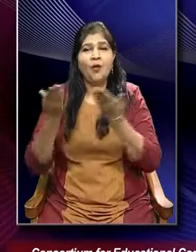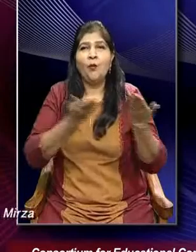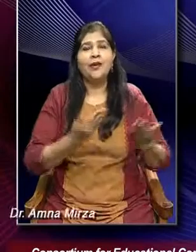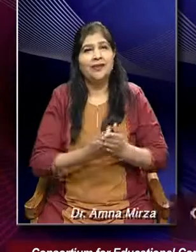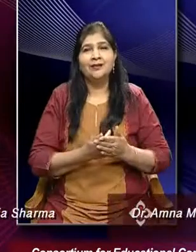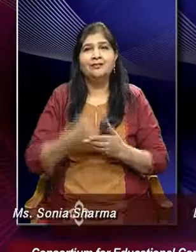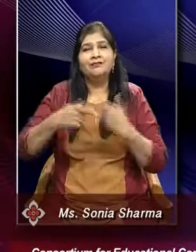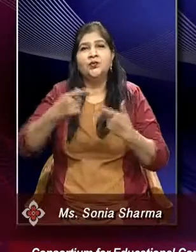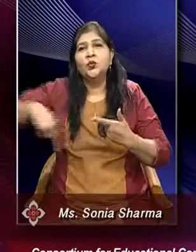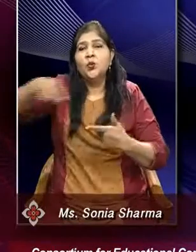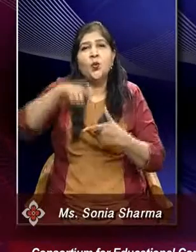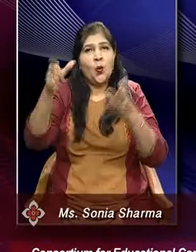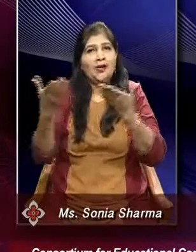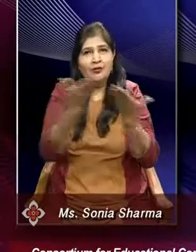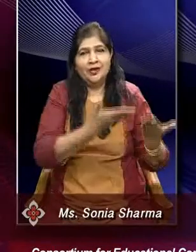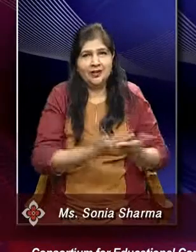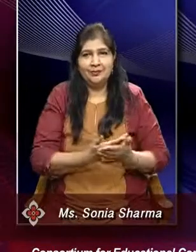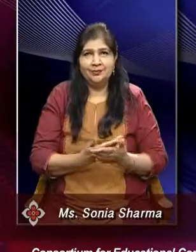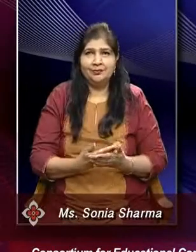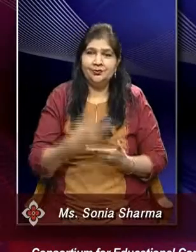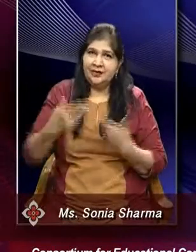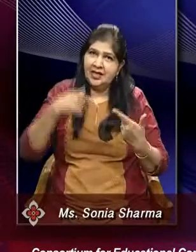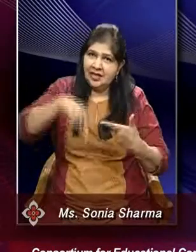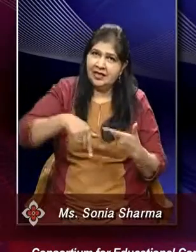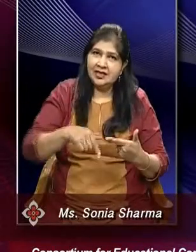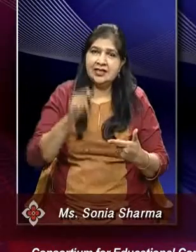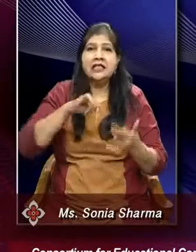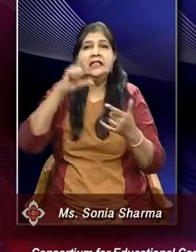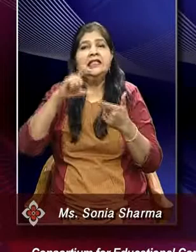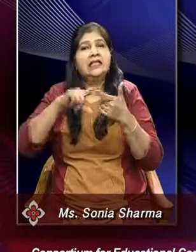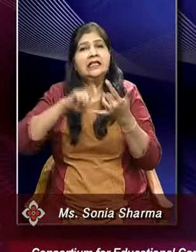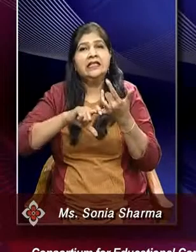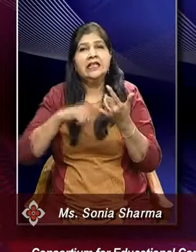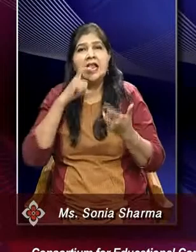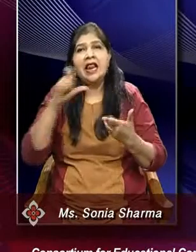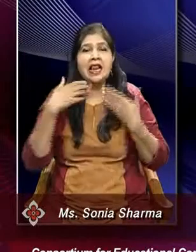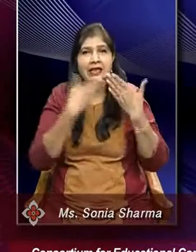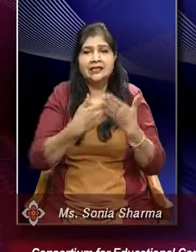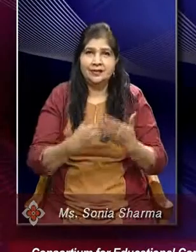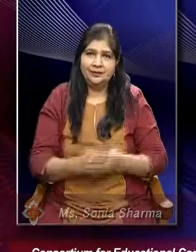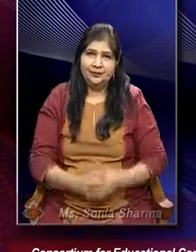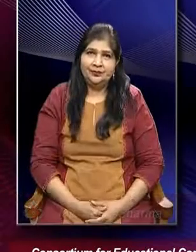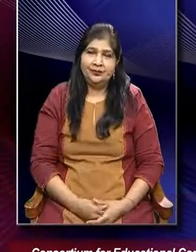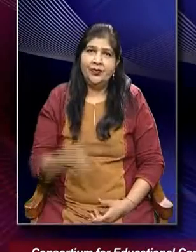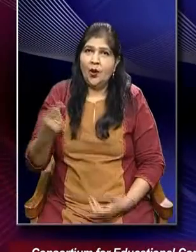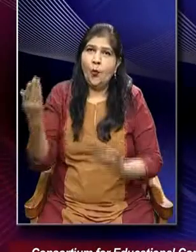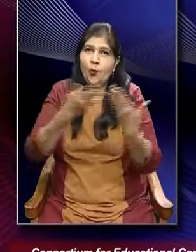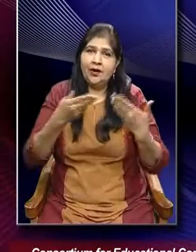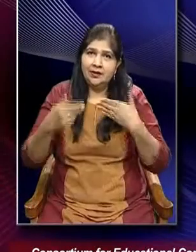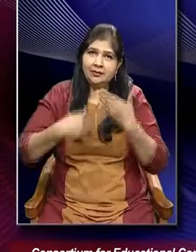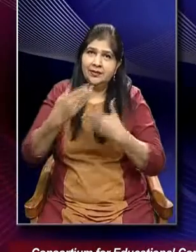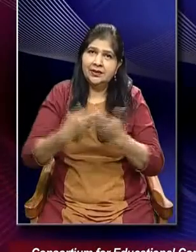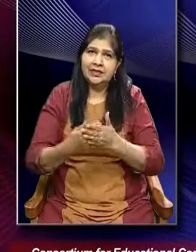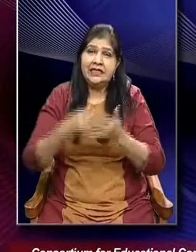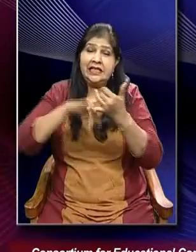Greetings to all. Welcome to CEC lecture. Welcome to